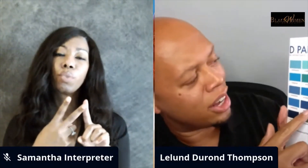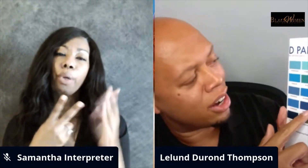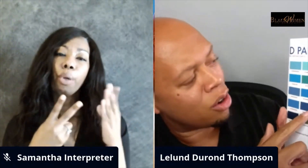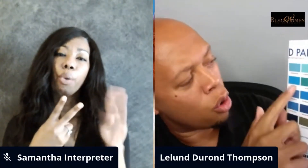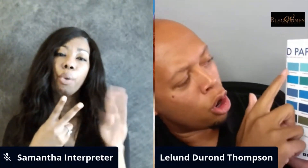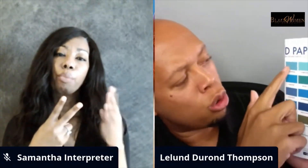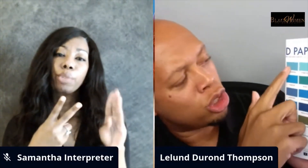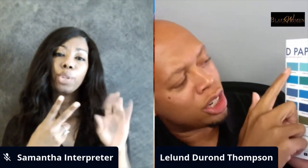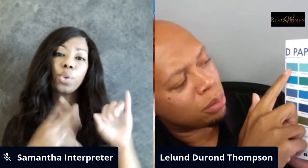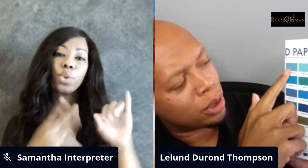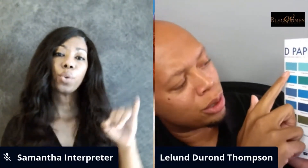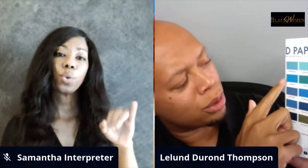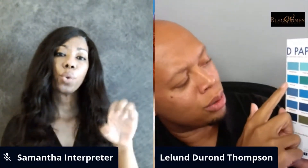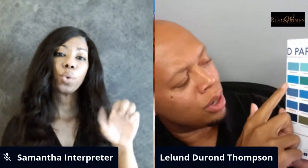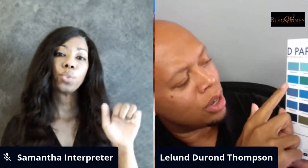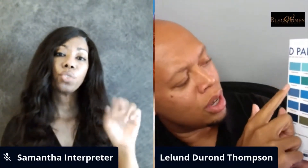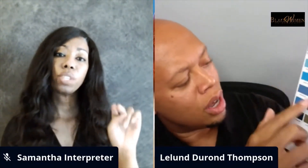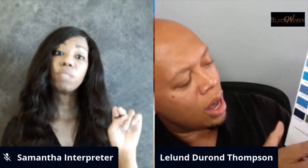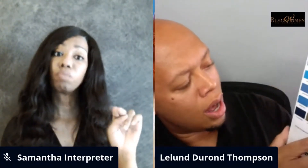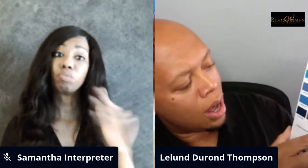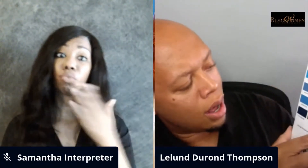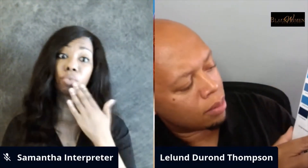down here, or ocean blue.